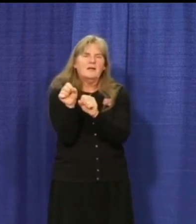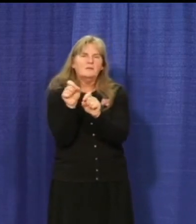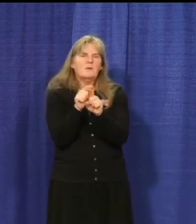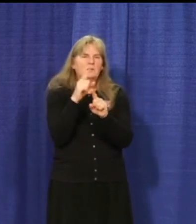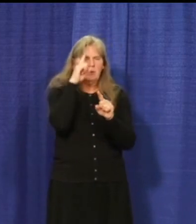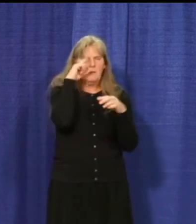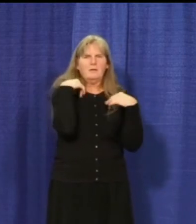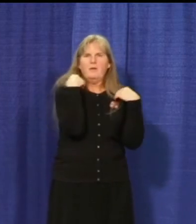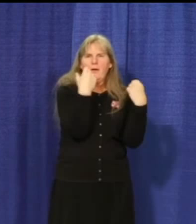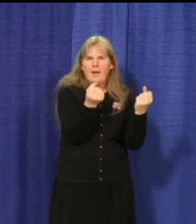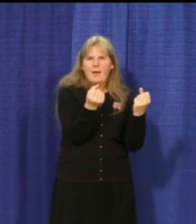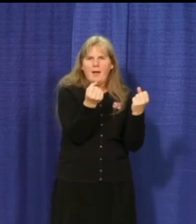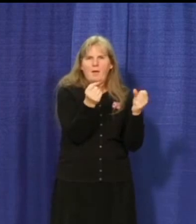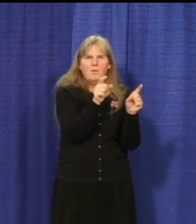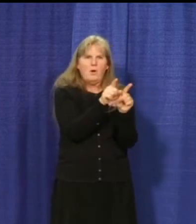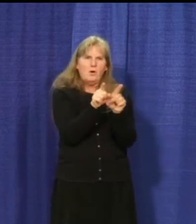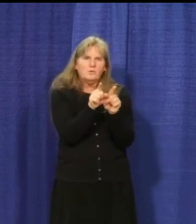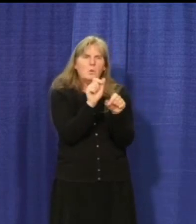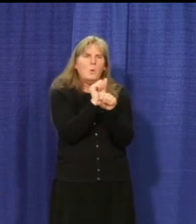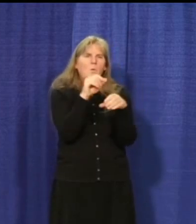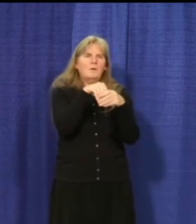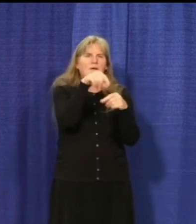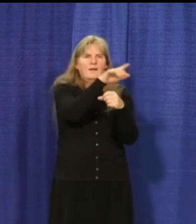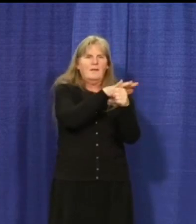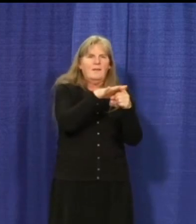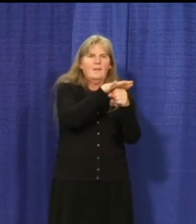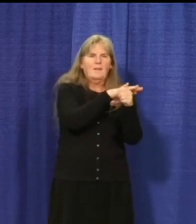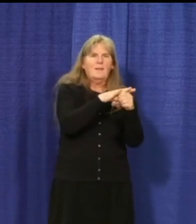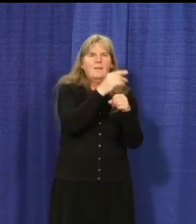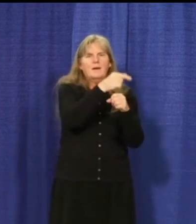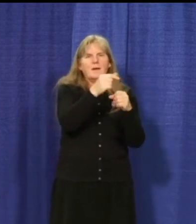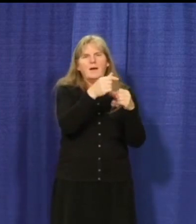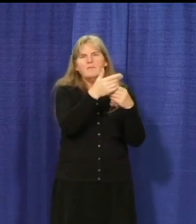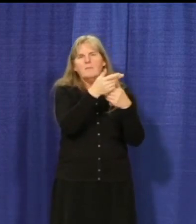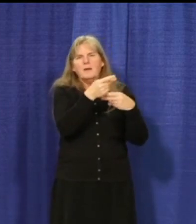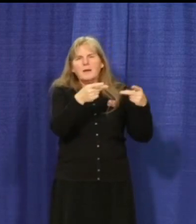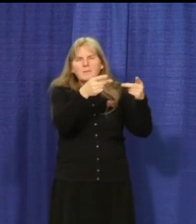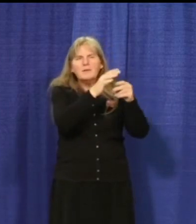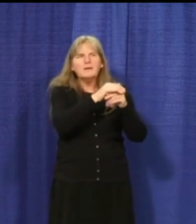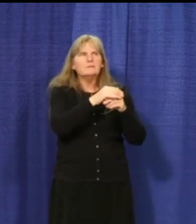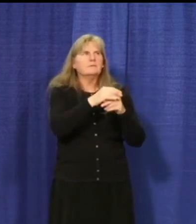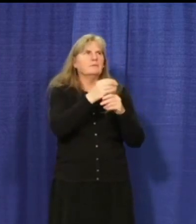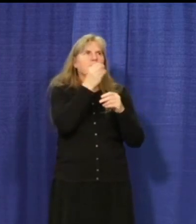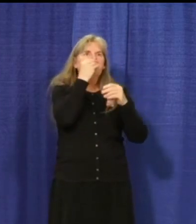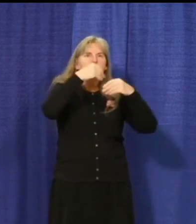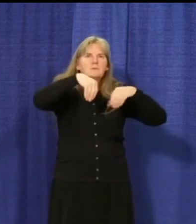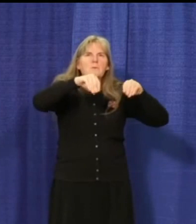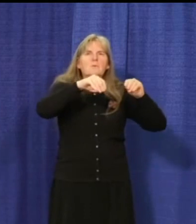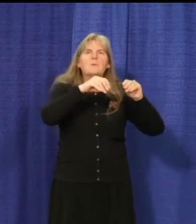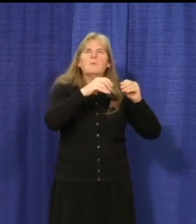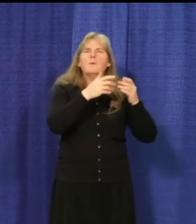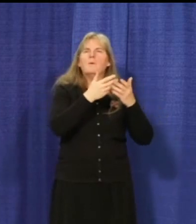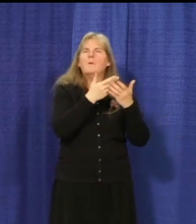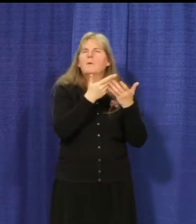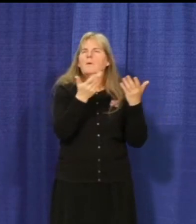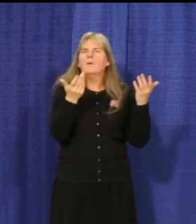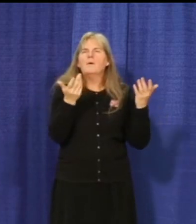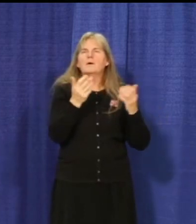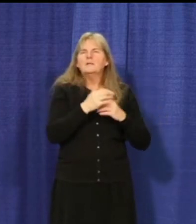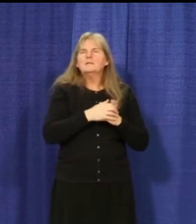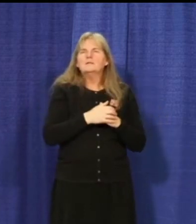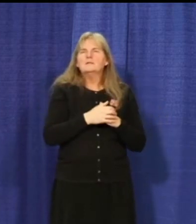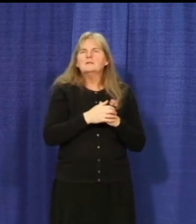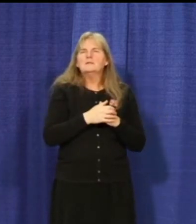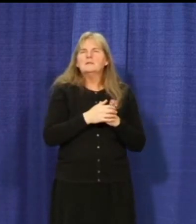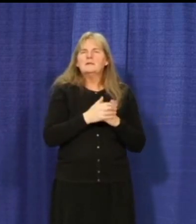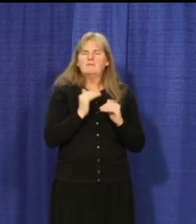health of individuals that work in these government offices or in grocery stores or the like. So